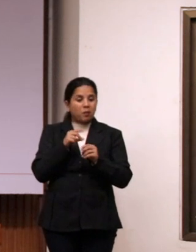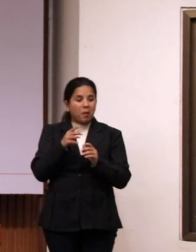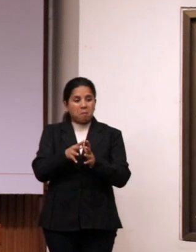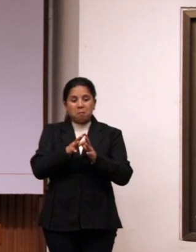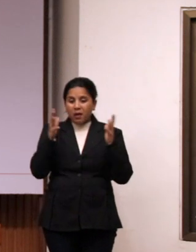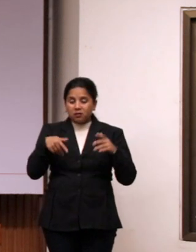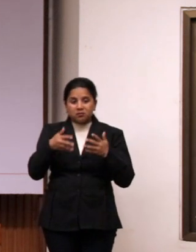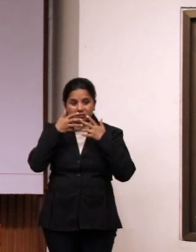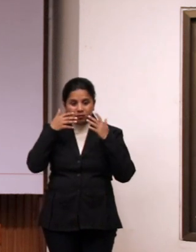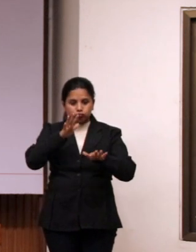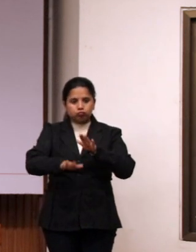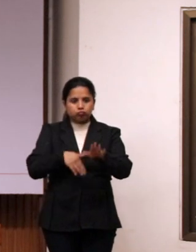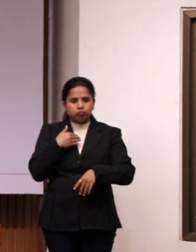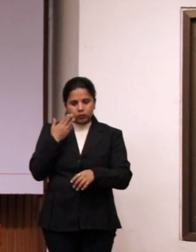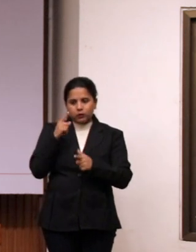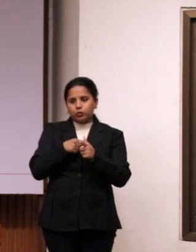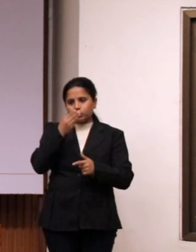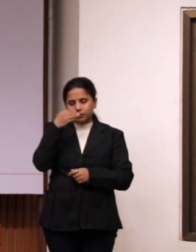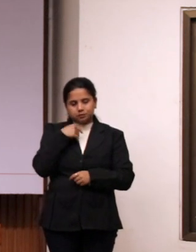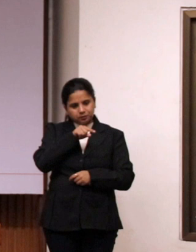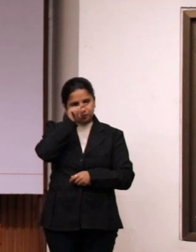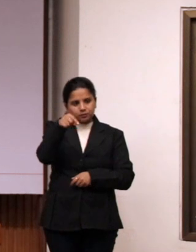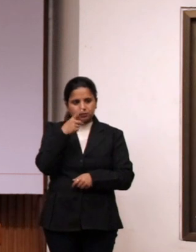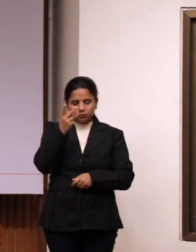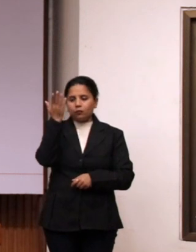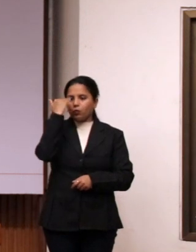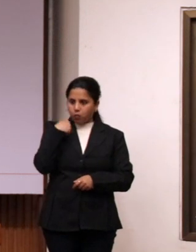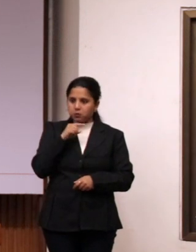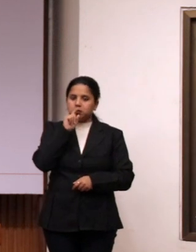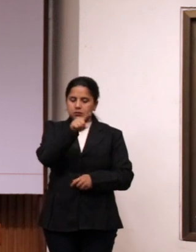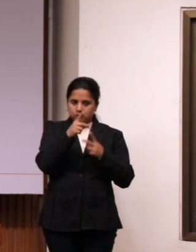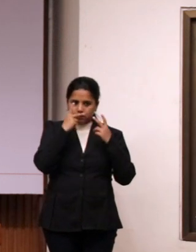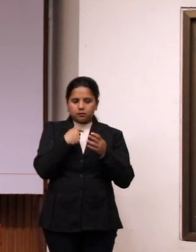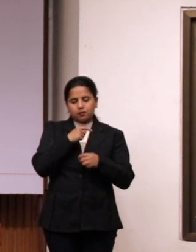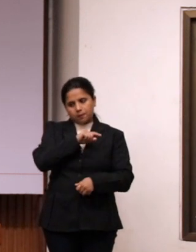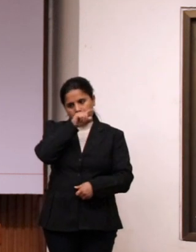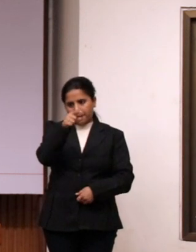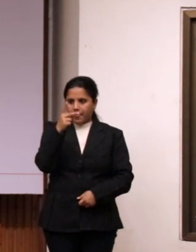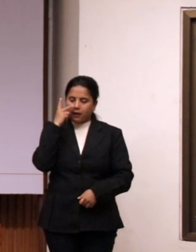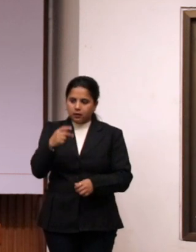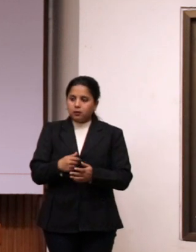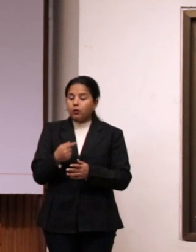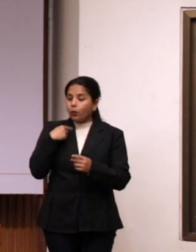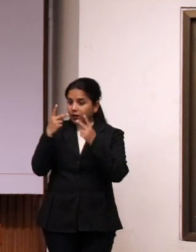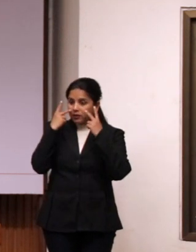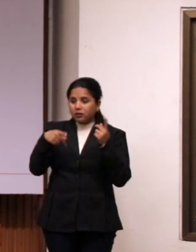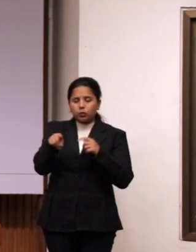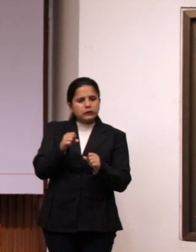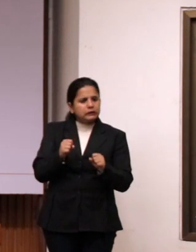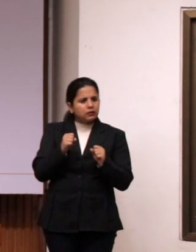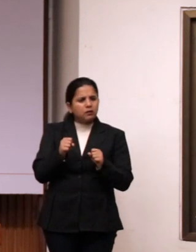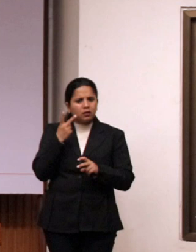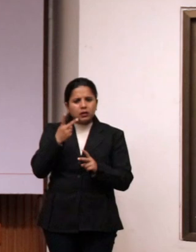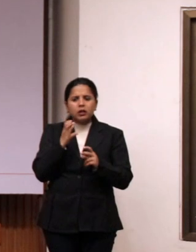from outside, I visited in January to see that, I was called to see. I went there to see, I have seen that it was difficult to